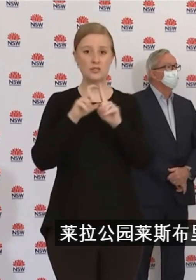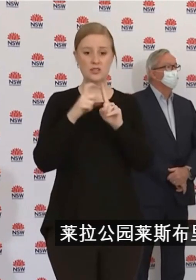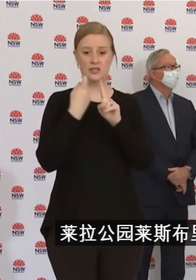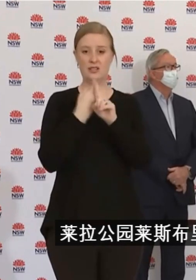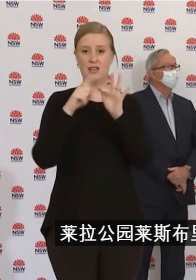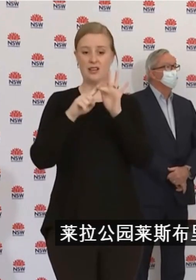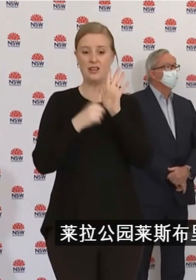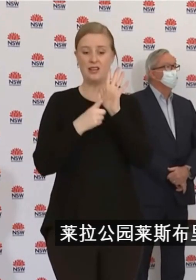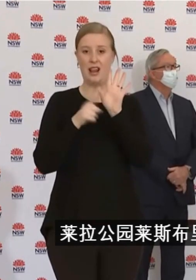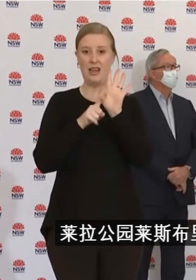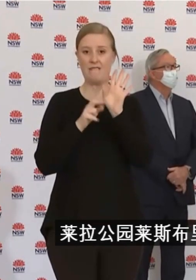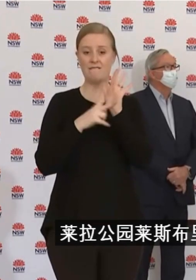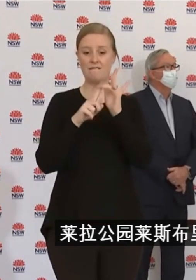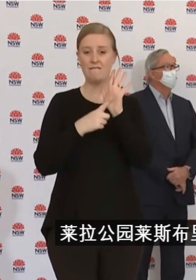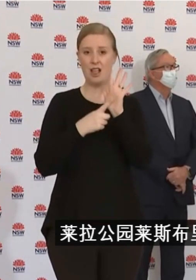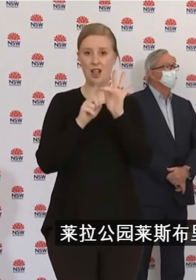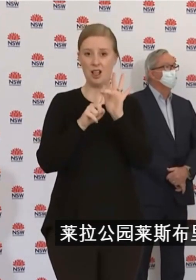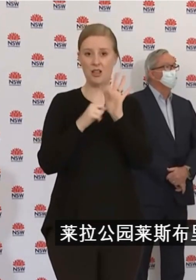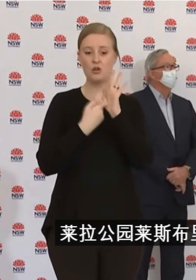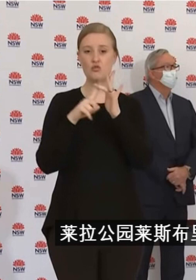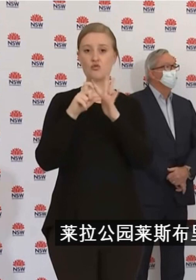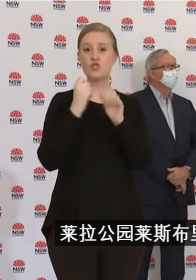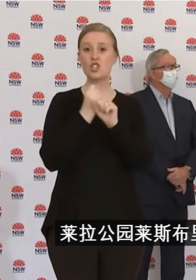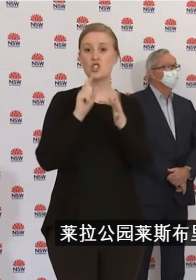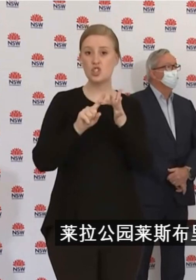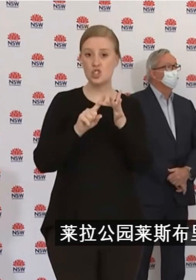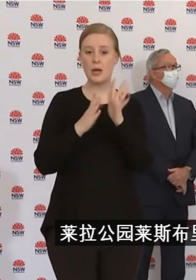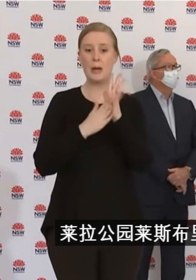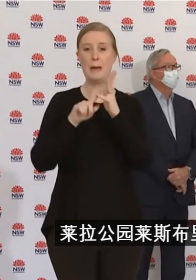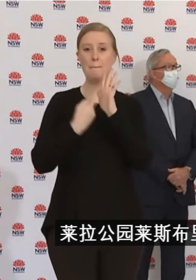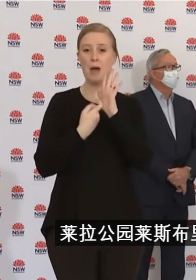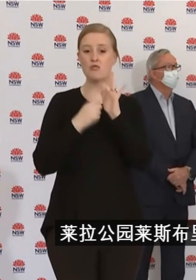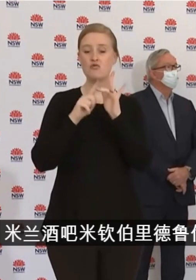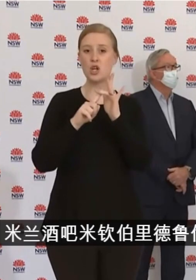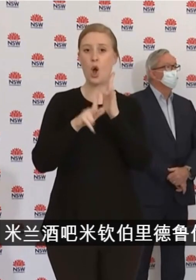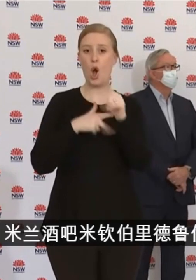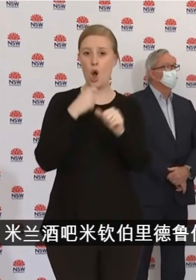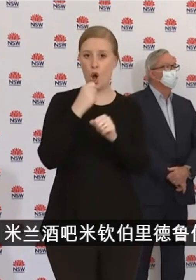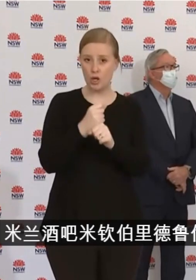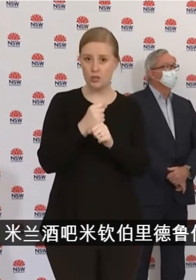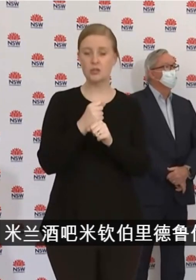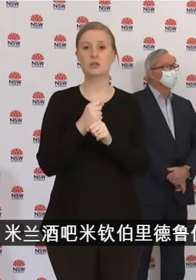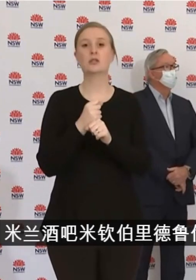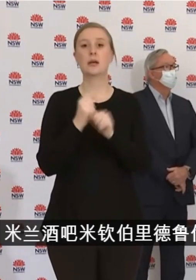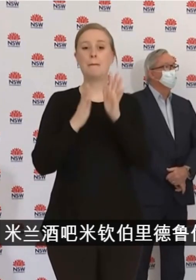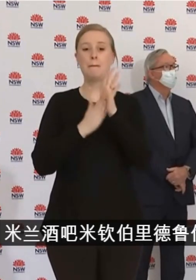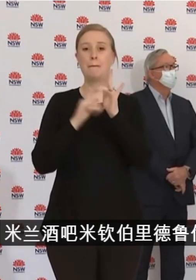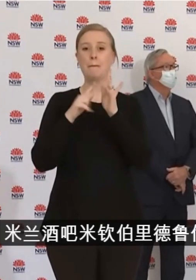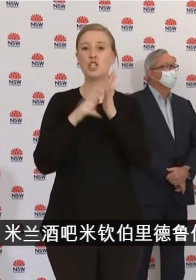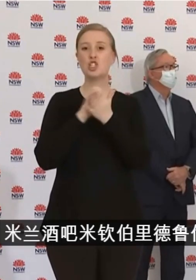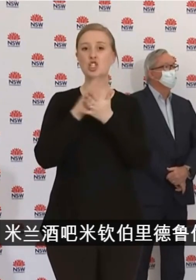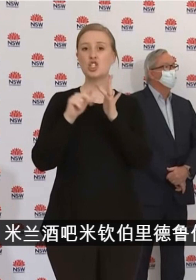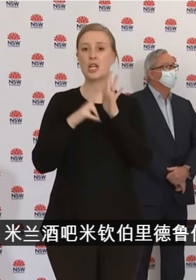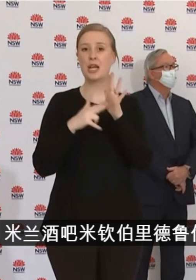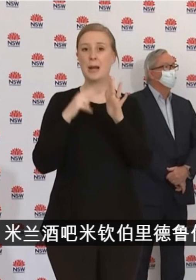Park, Laylor Park, Lethbridge Park, Murrayong, Marsden Park, Milanbar, Michenbury,